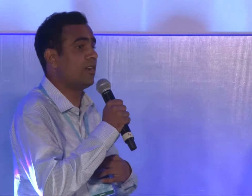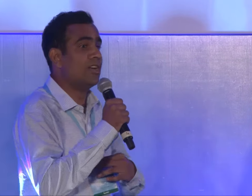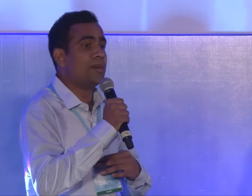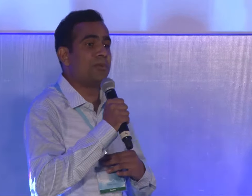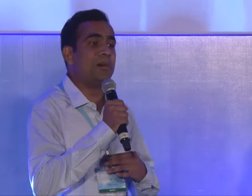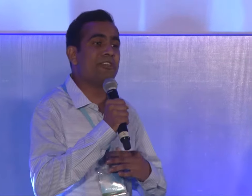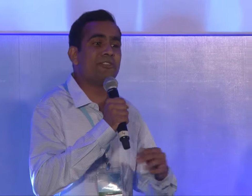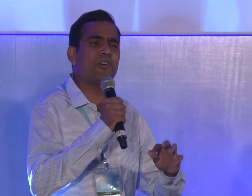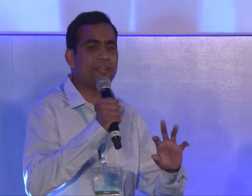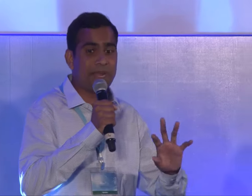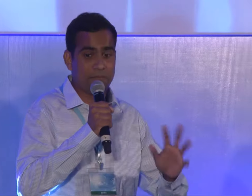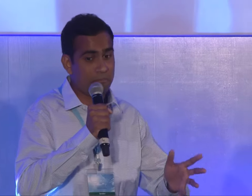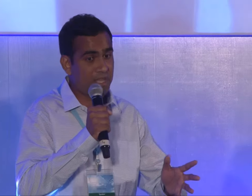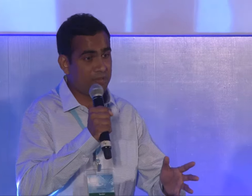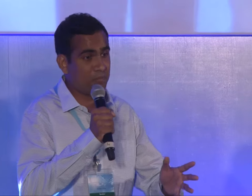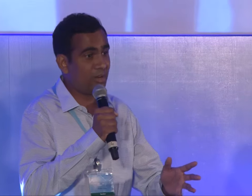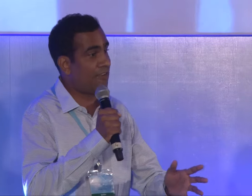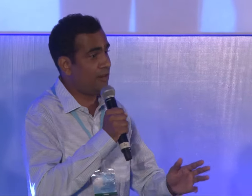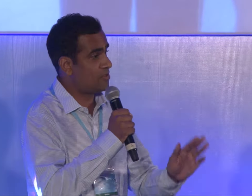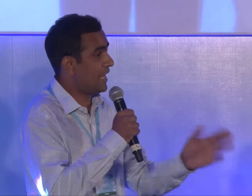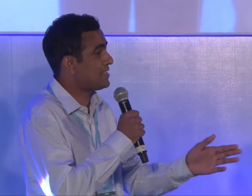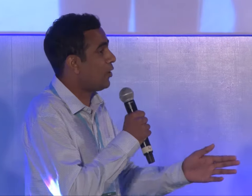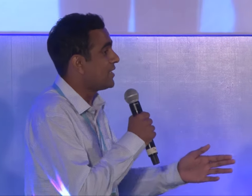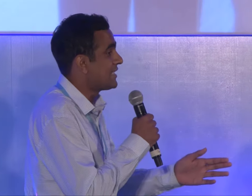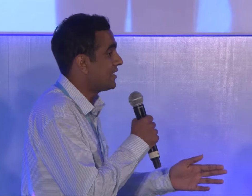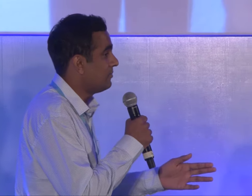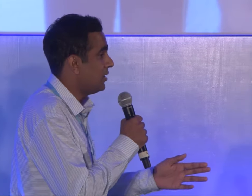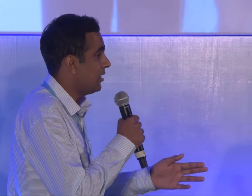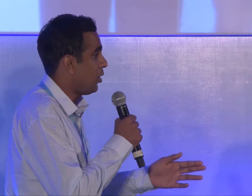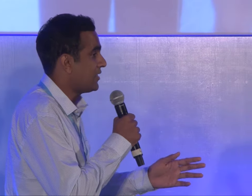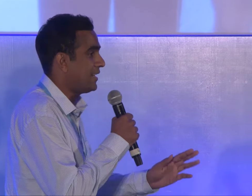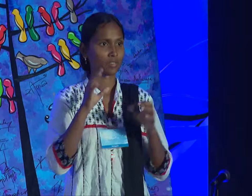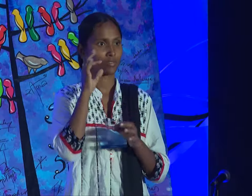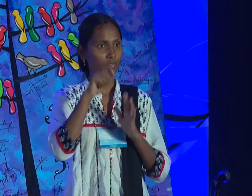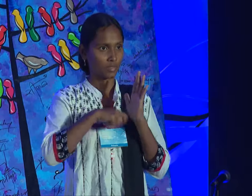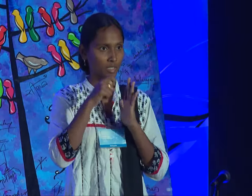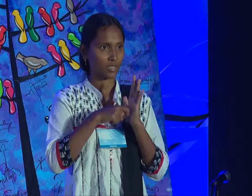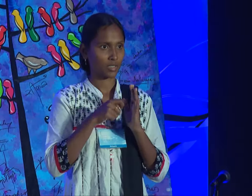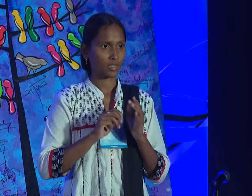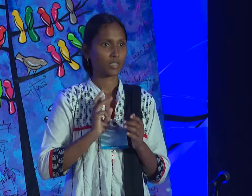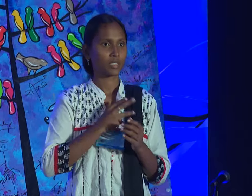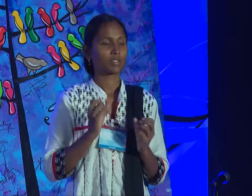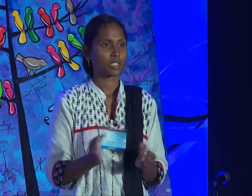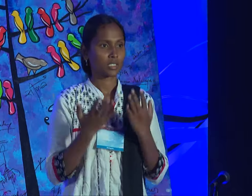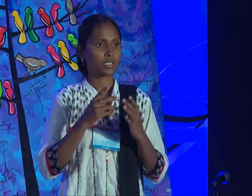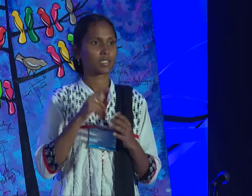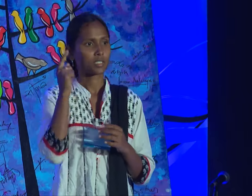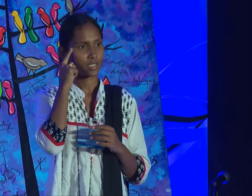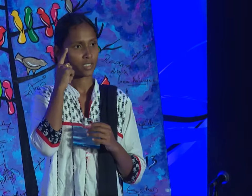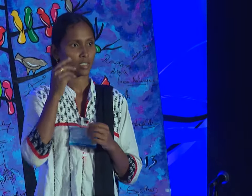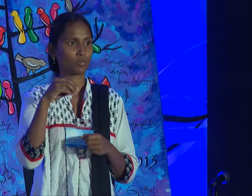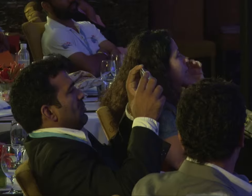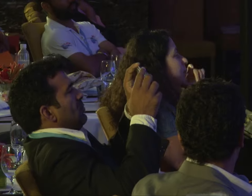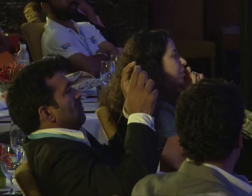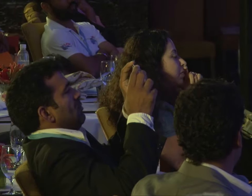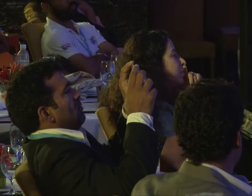we thought it might make a great film. So that is how we started on that and started thinking seriously about